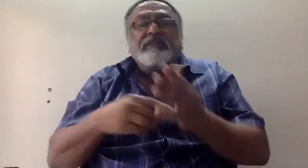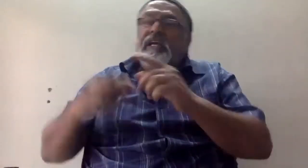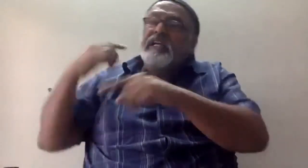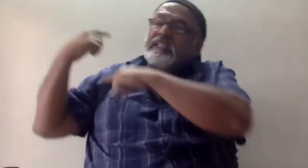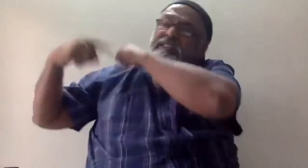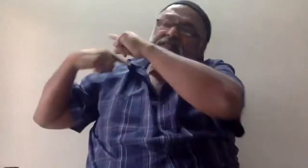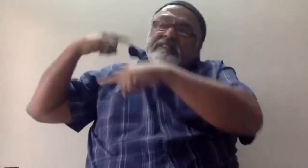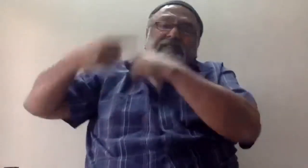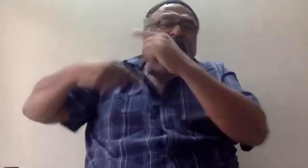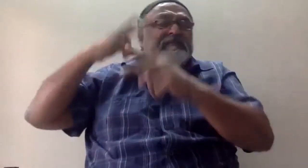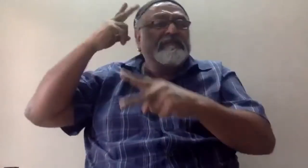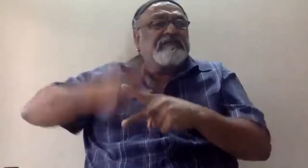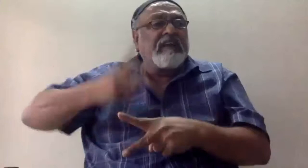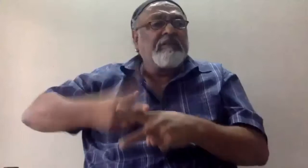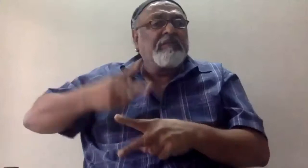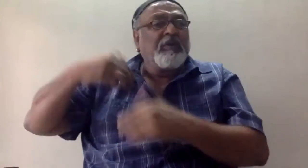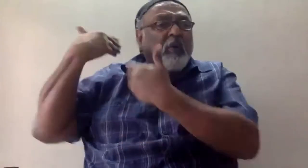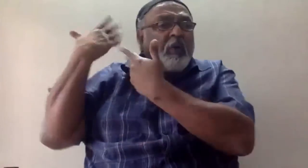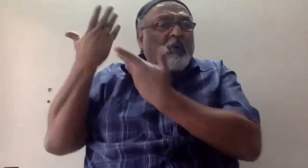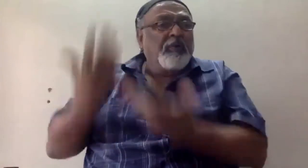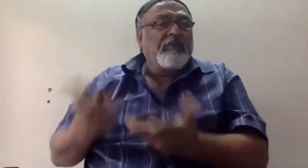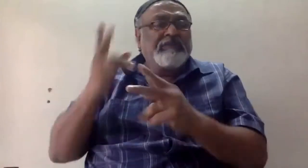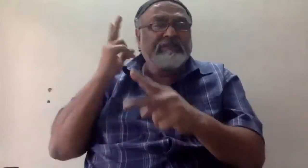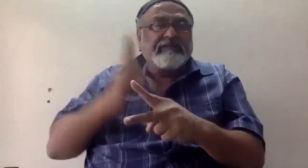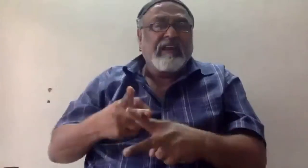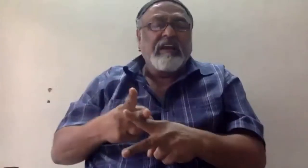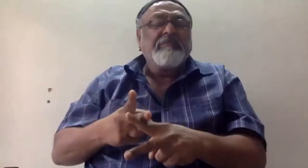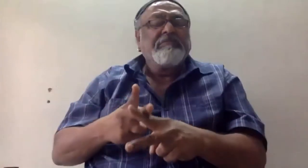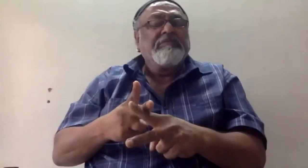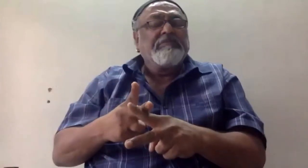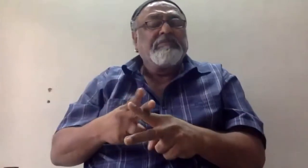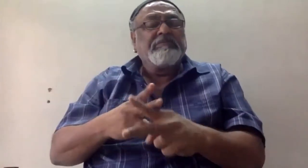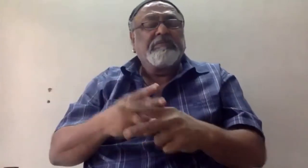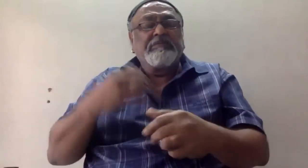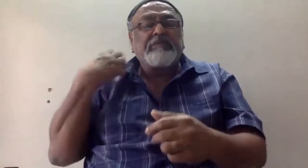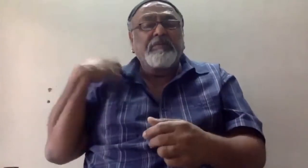challenges, physical and programmatic challenges we face on everyday basis.